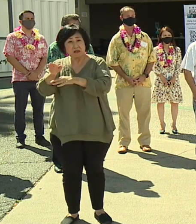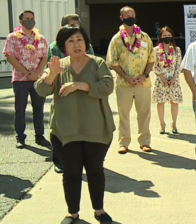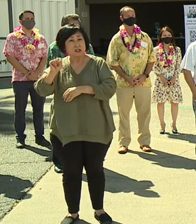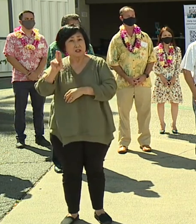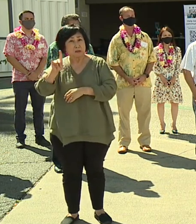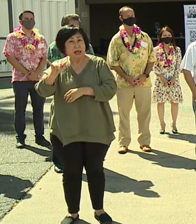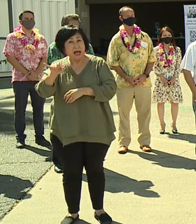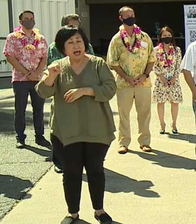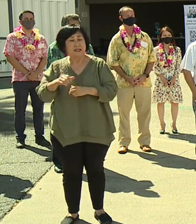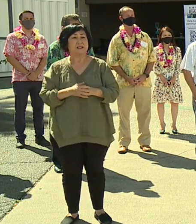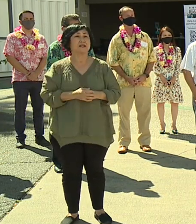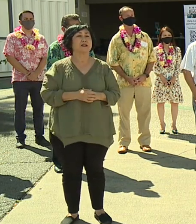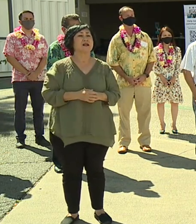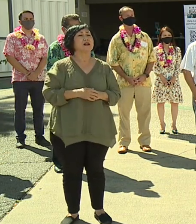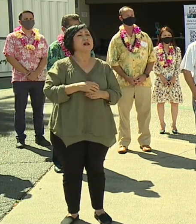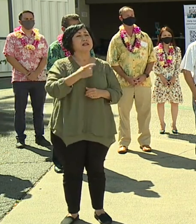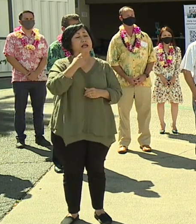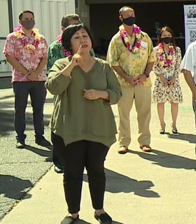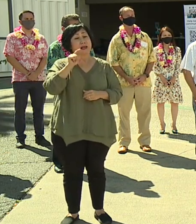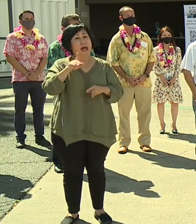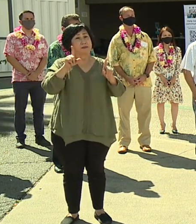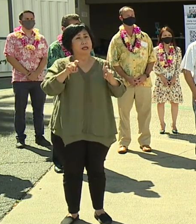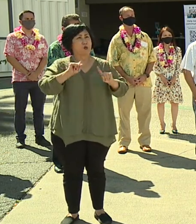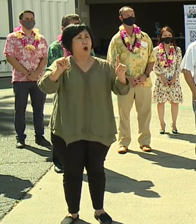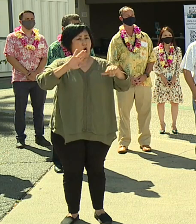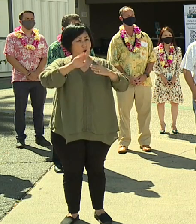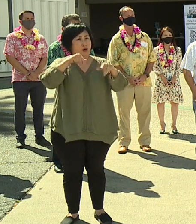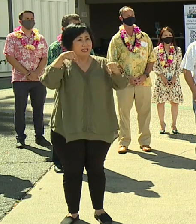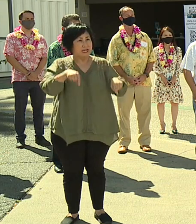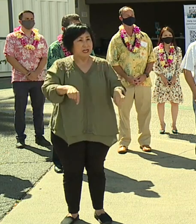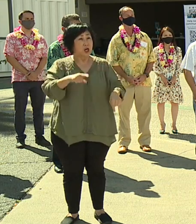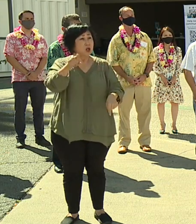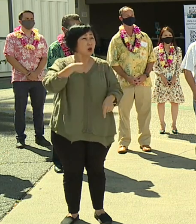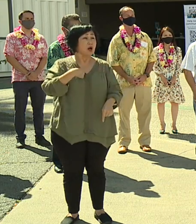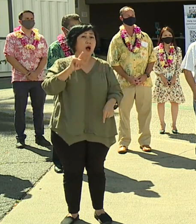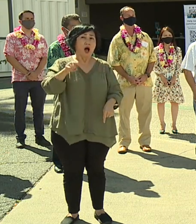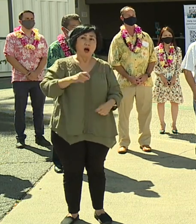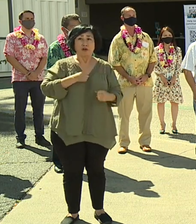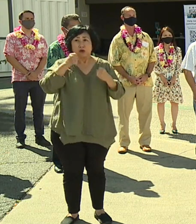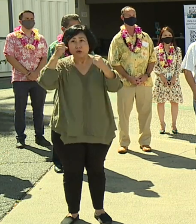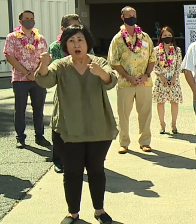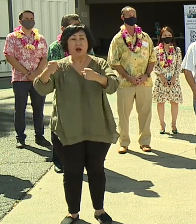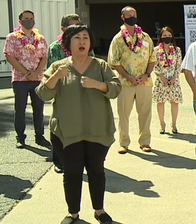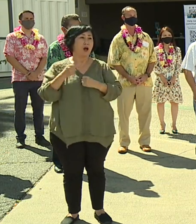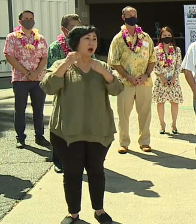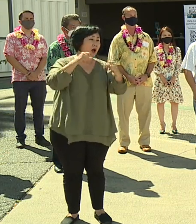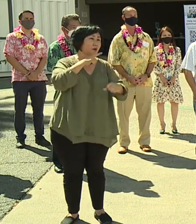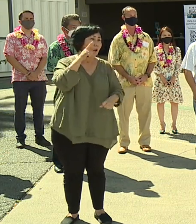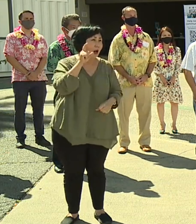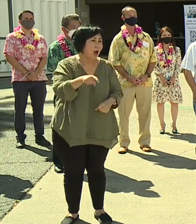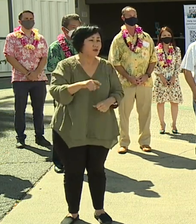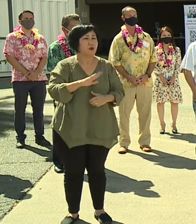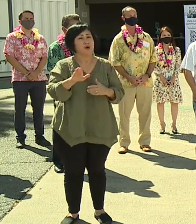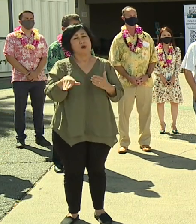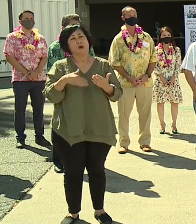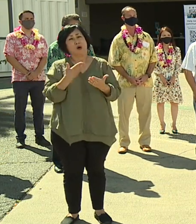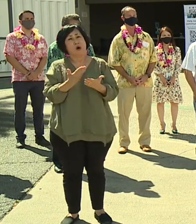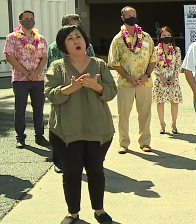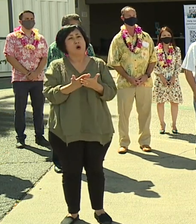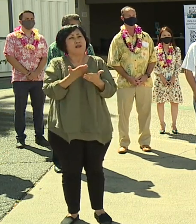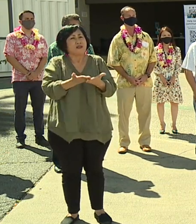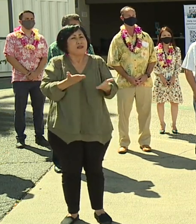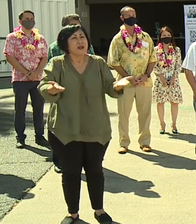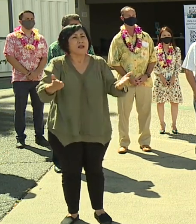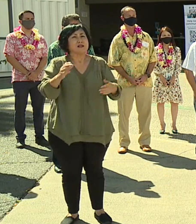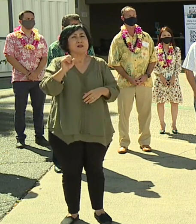And as was mentioned, all the lab testing is done here, so you don't have to go off to the continent. The other thing is all the